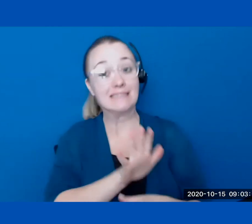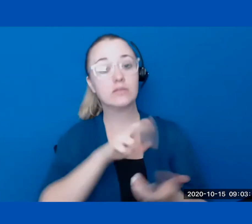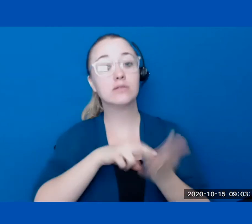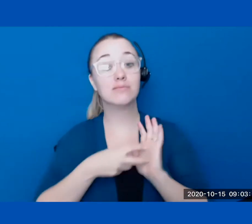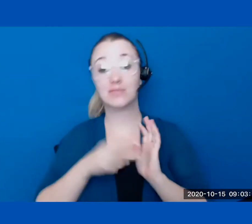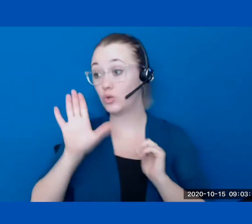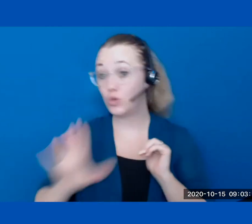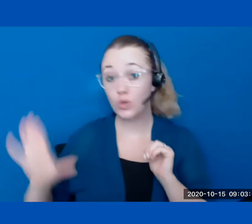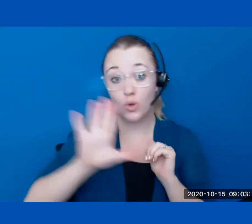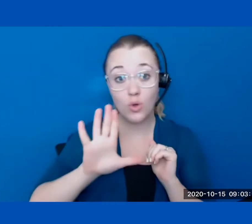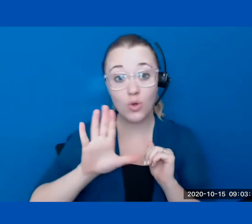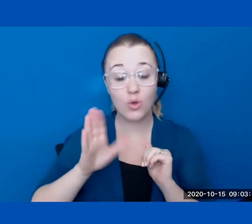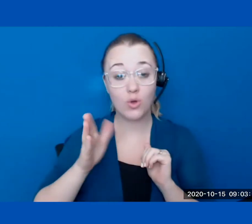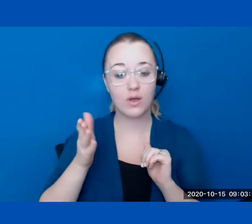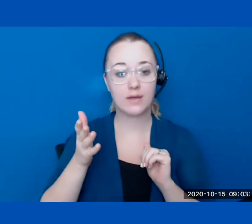your